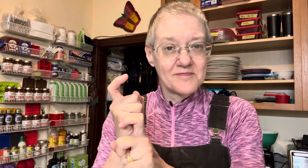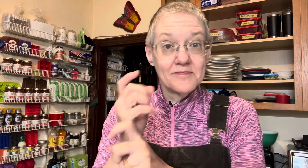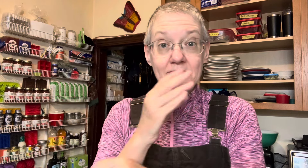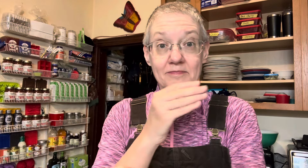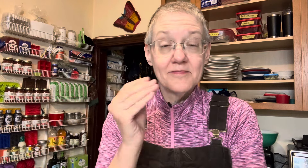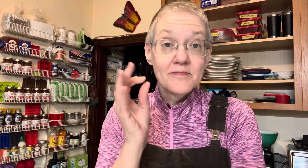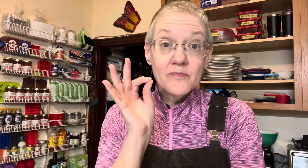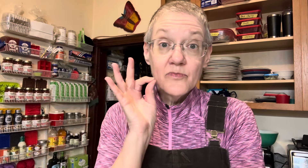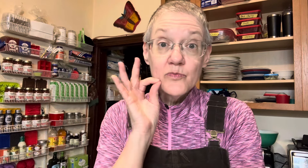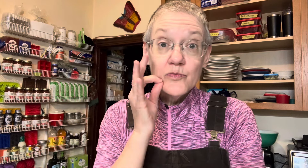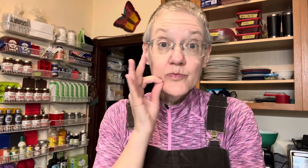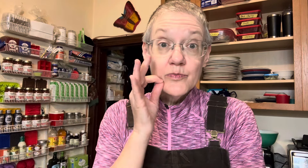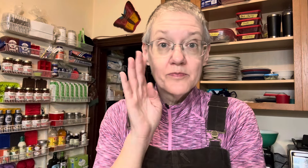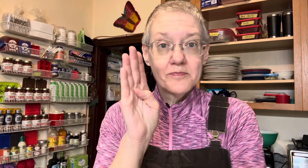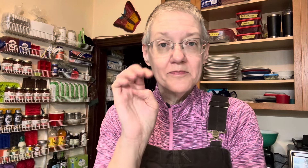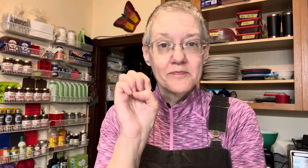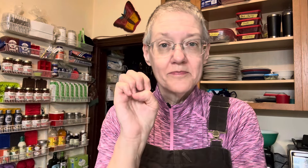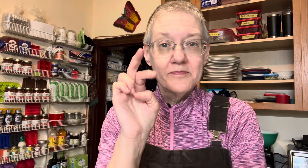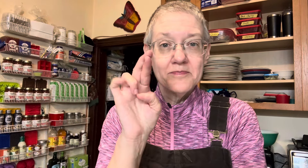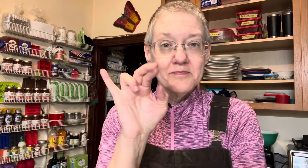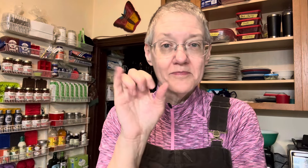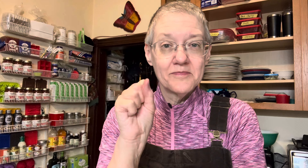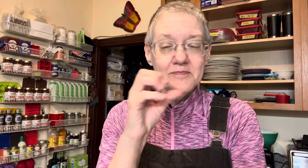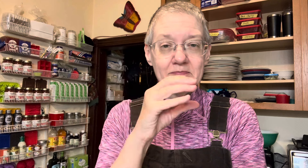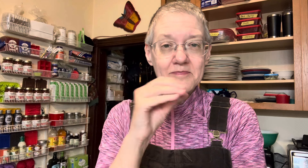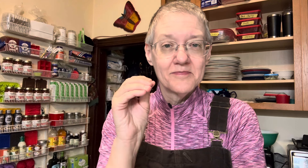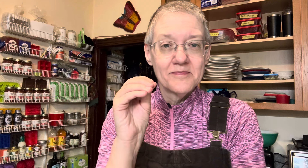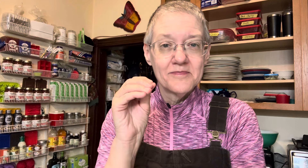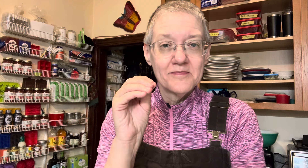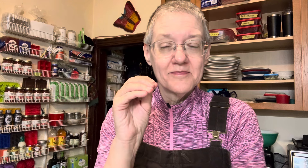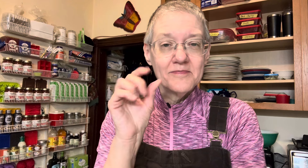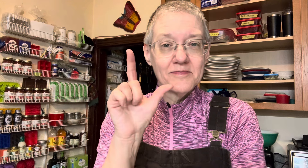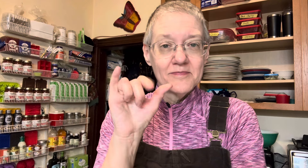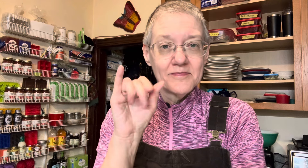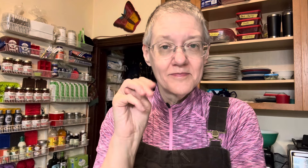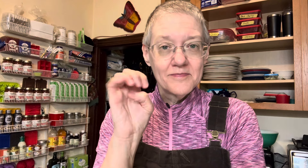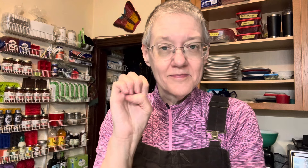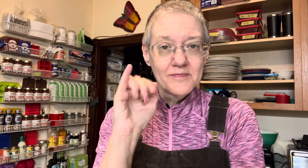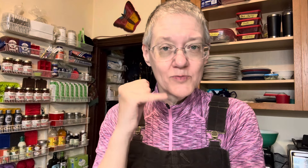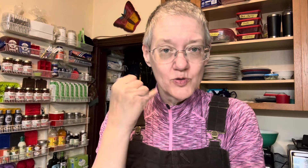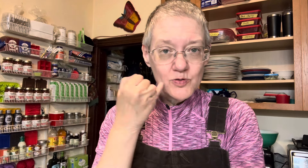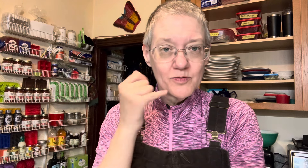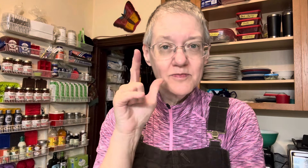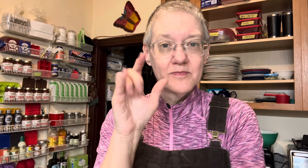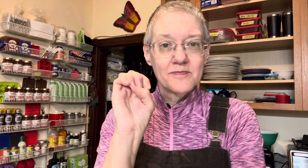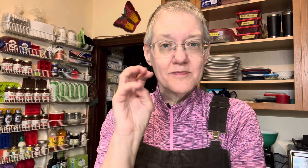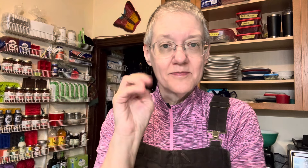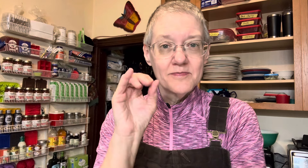them to spoil. And the fruit, the berries, or lemon juice or lime